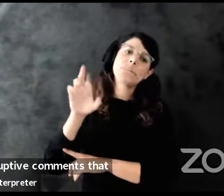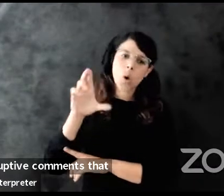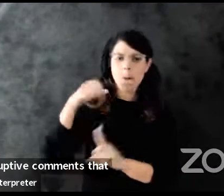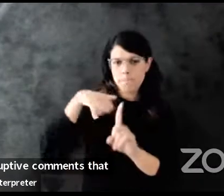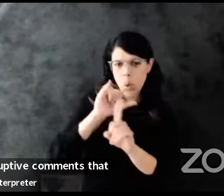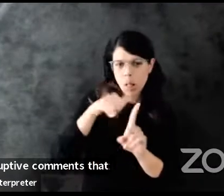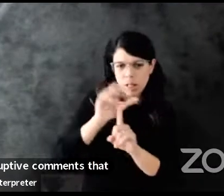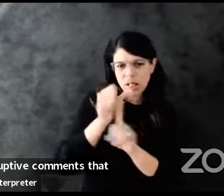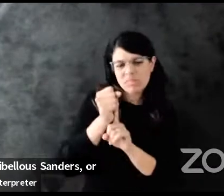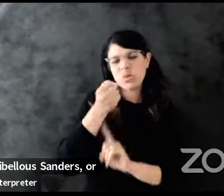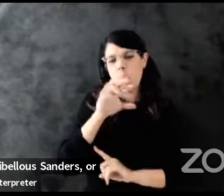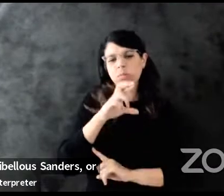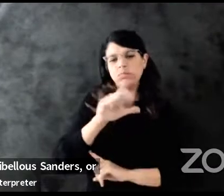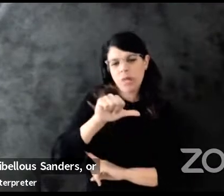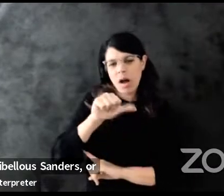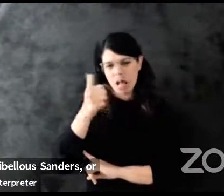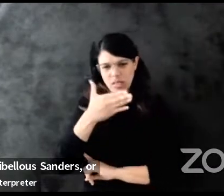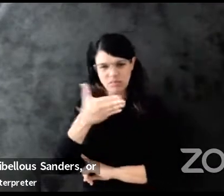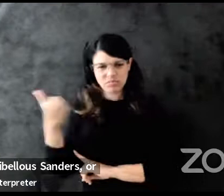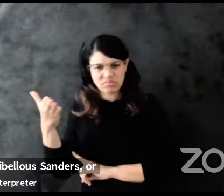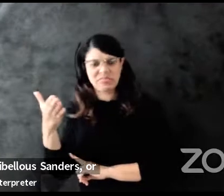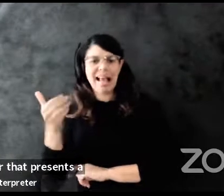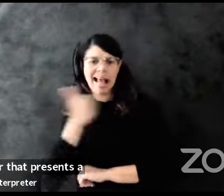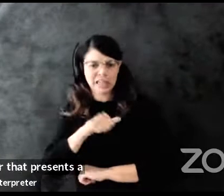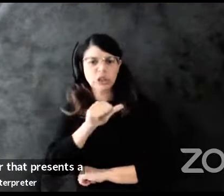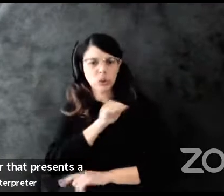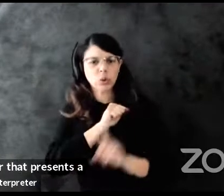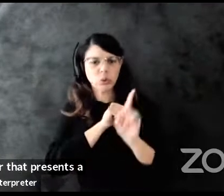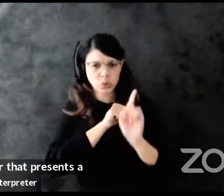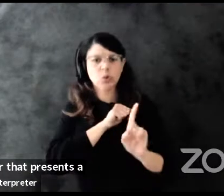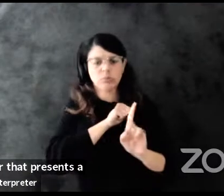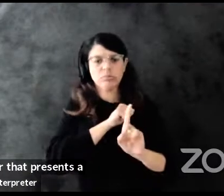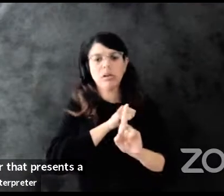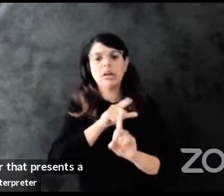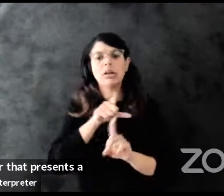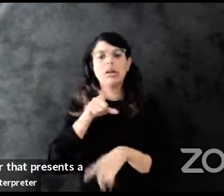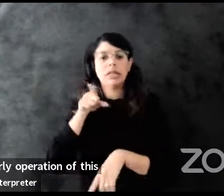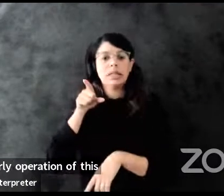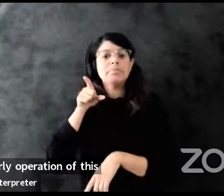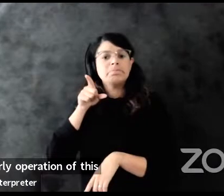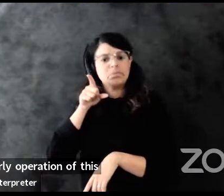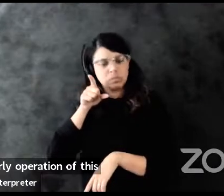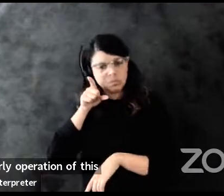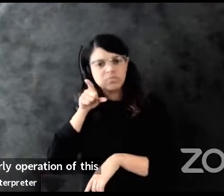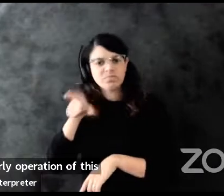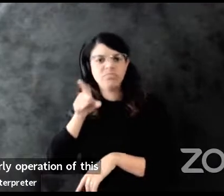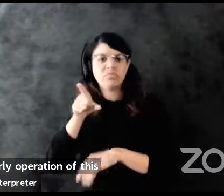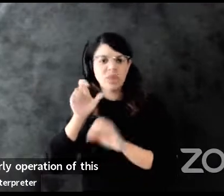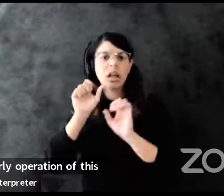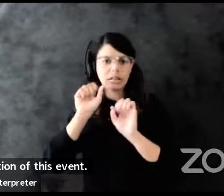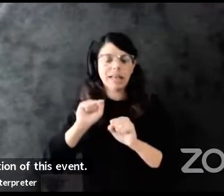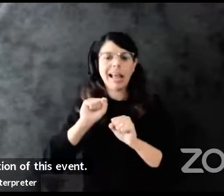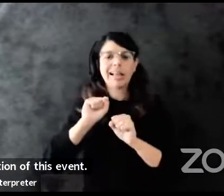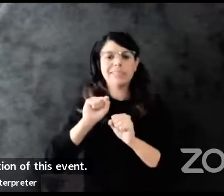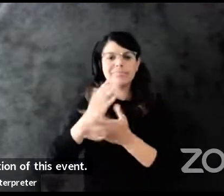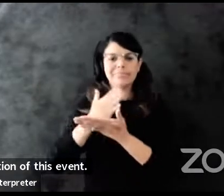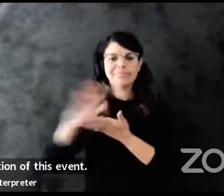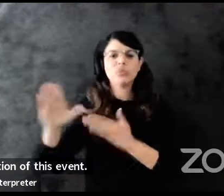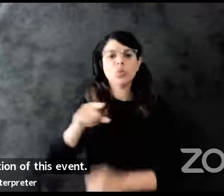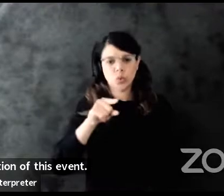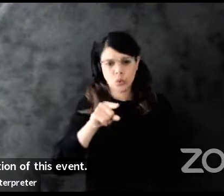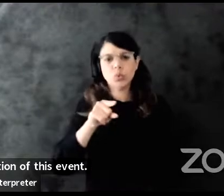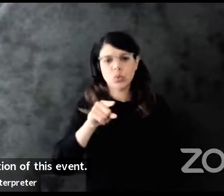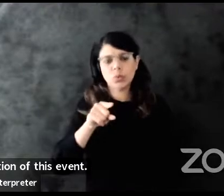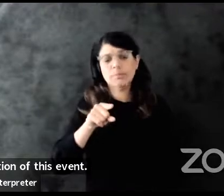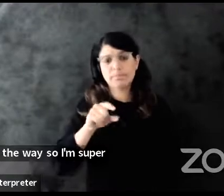or otherwise exhibiting behavior that presents a substantial disruption of the orderly operation of this event. Now that I've gotten that out of the way, so